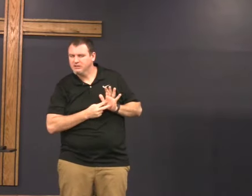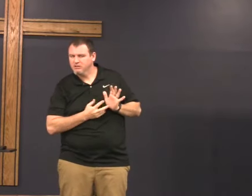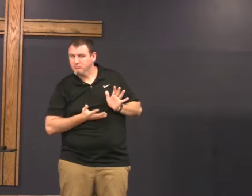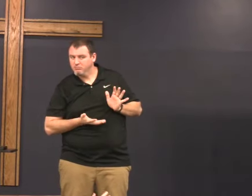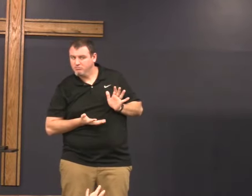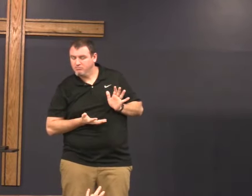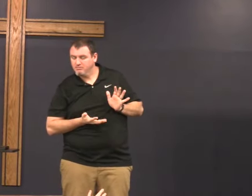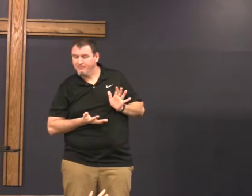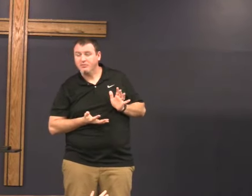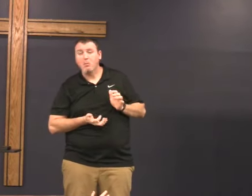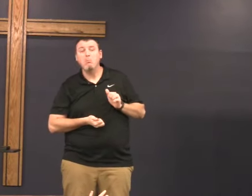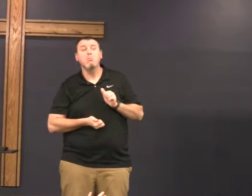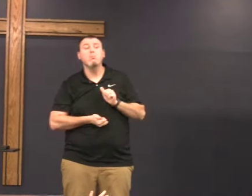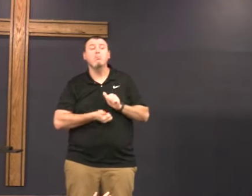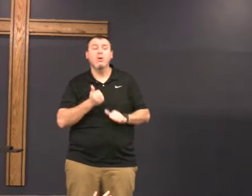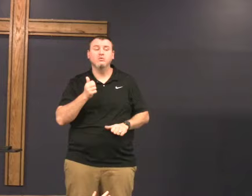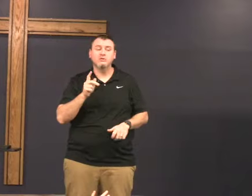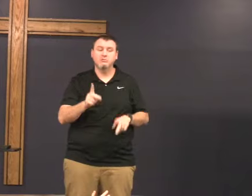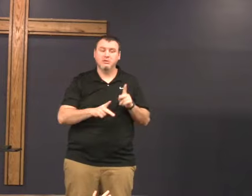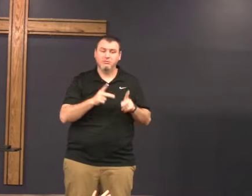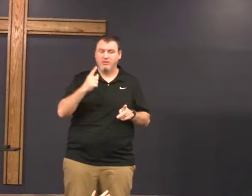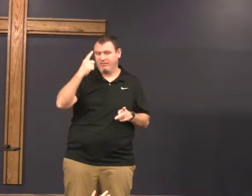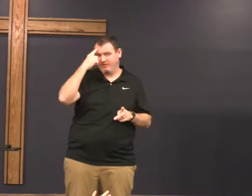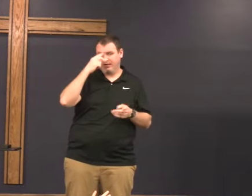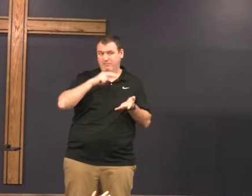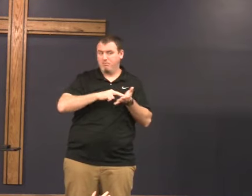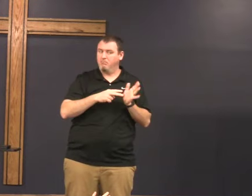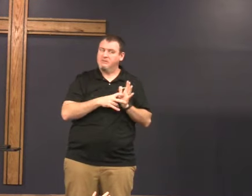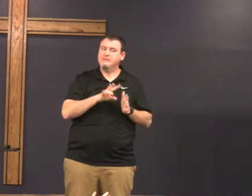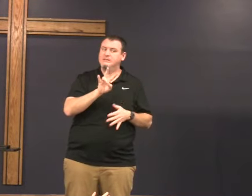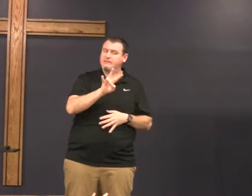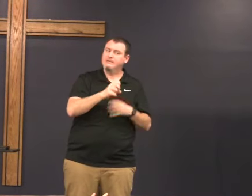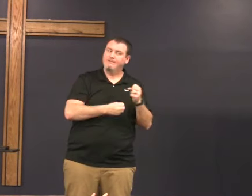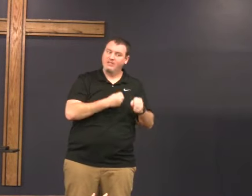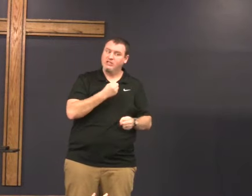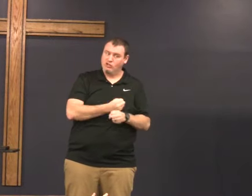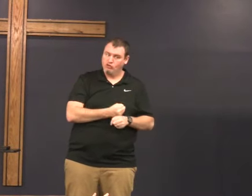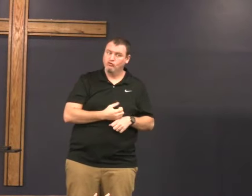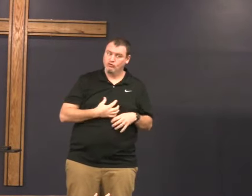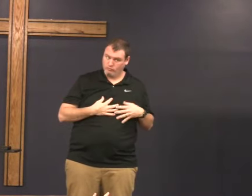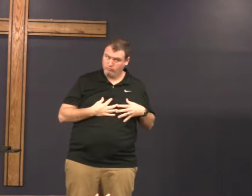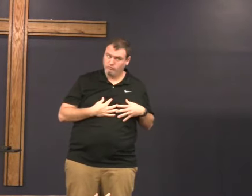passed. What does seven times mean? Most people think 7 years.